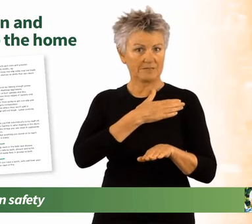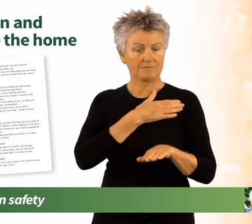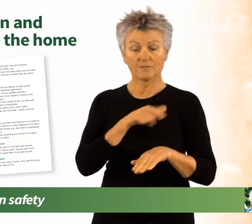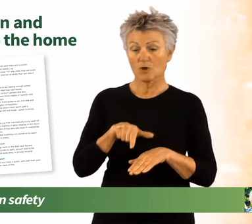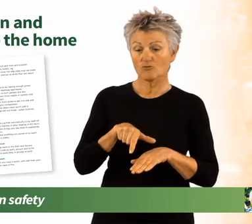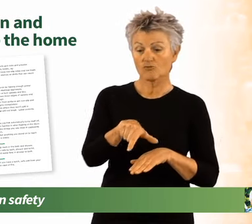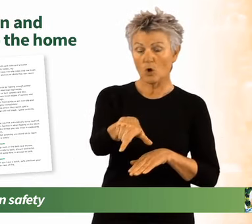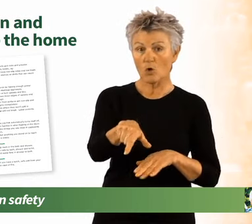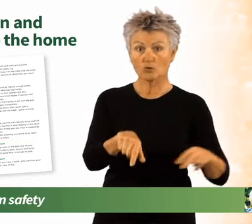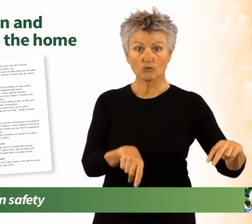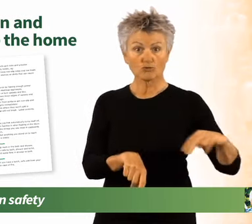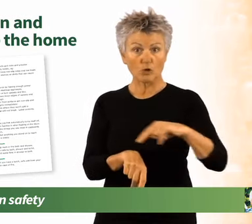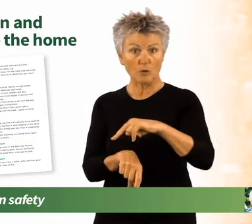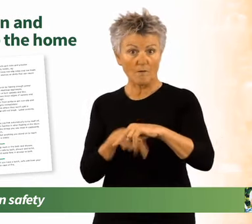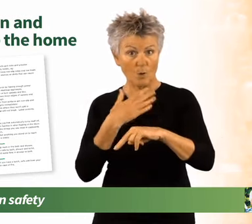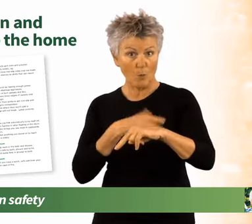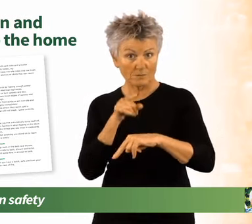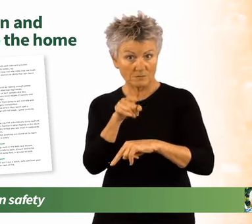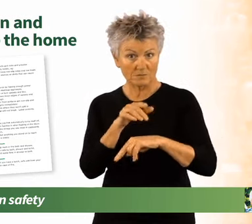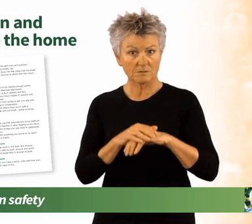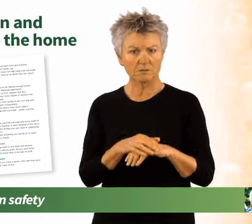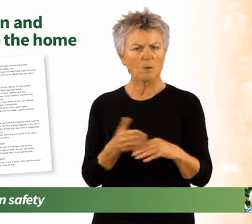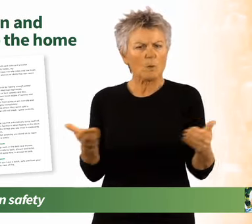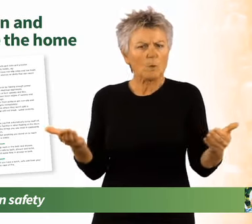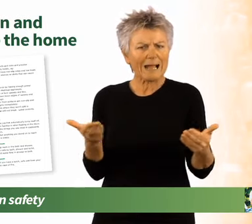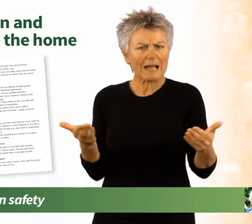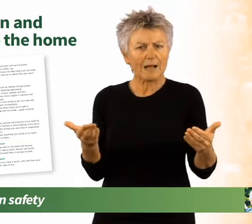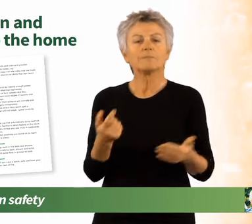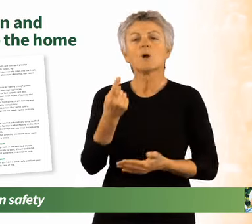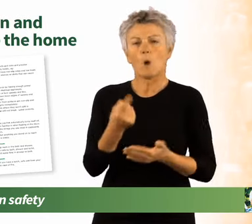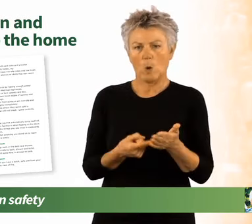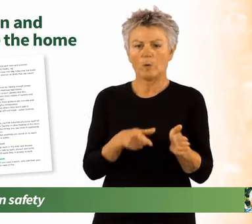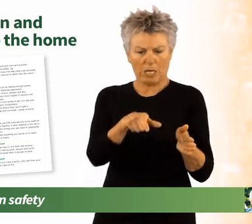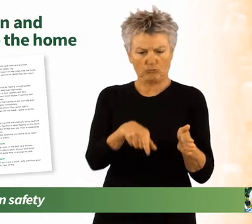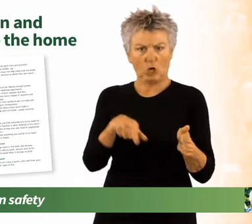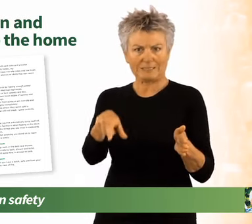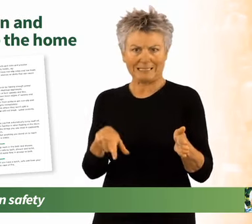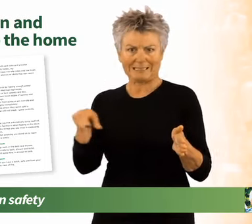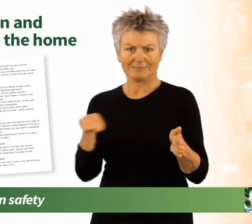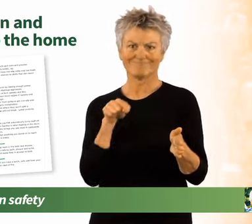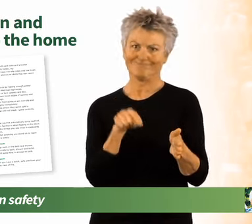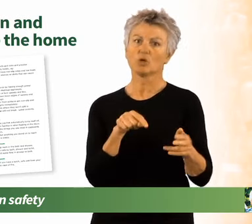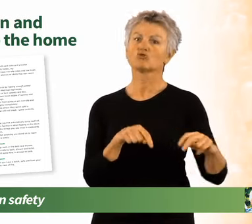Pedestrian safety. Cross main roads only at pedestrian crossings. No